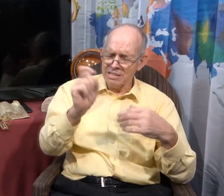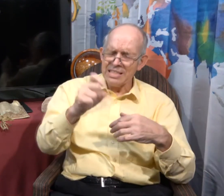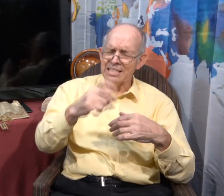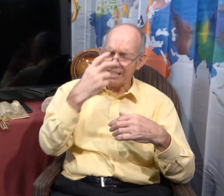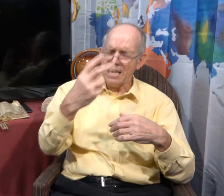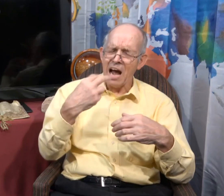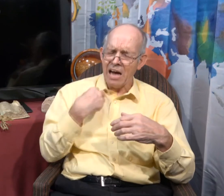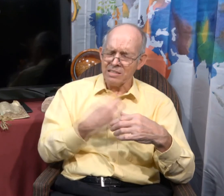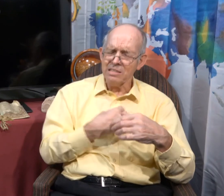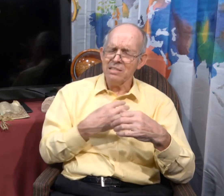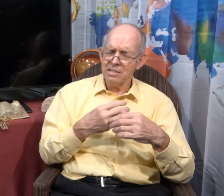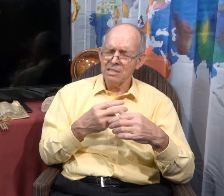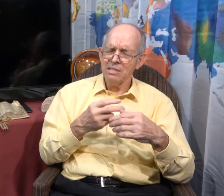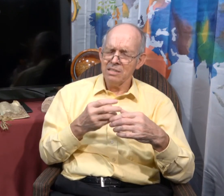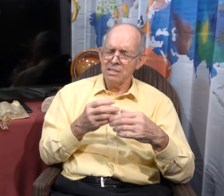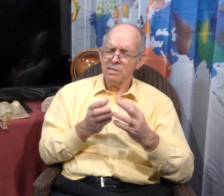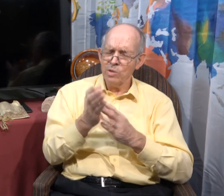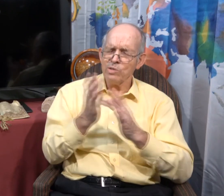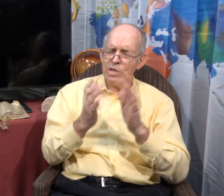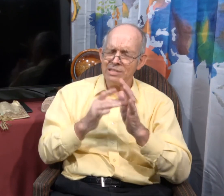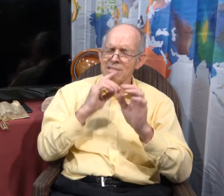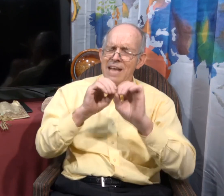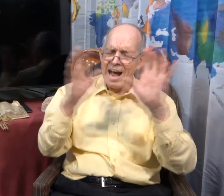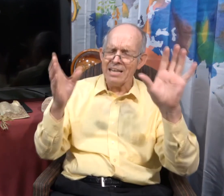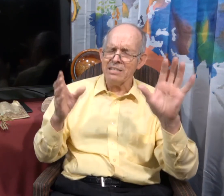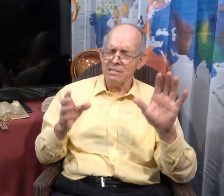need to see us. Jesus night.